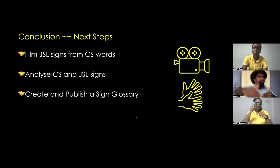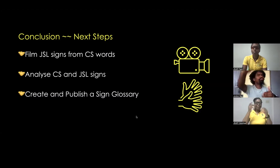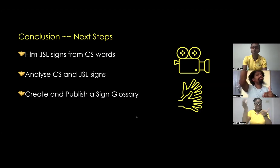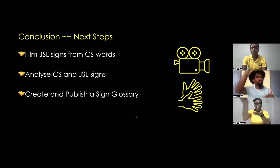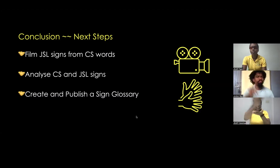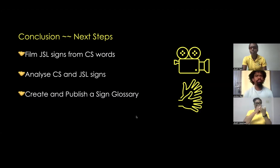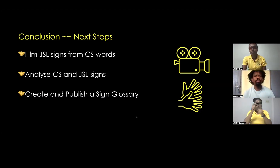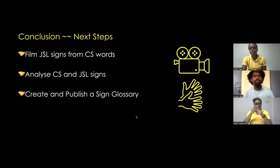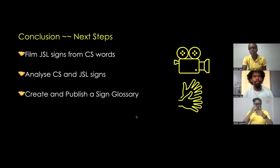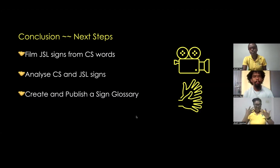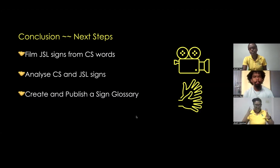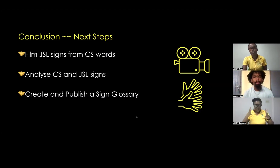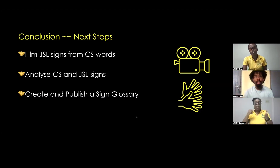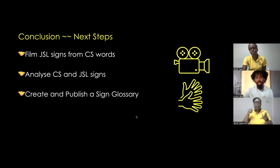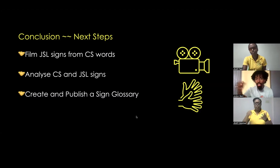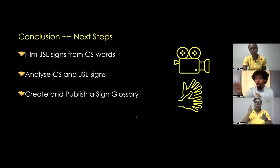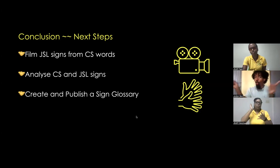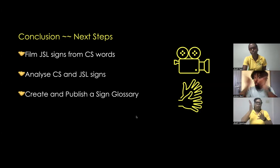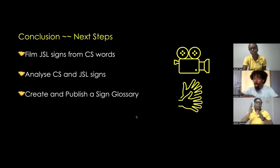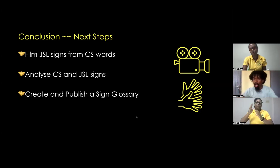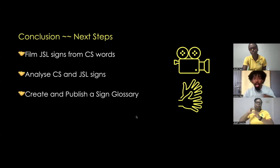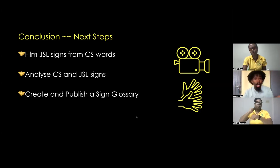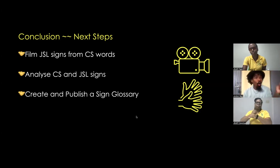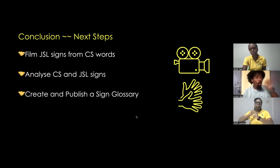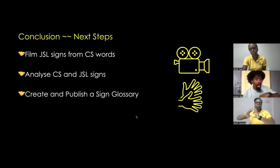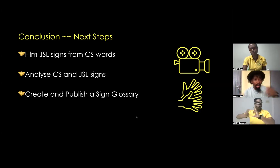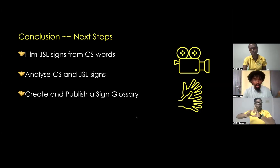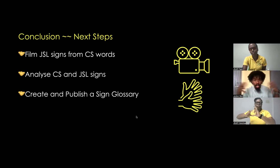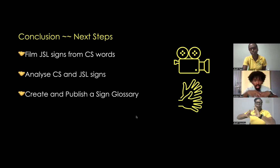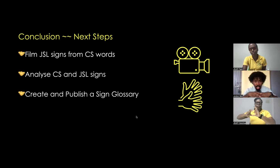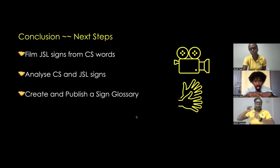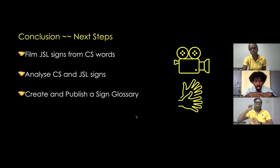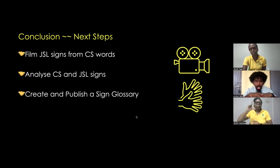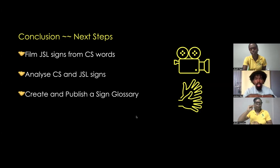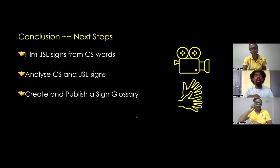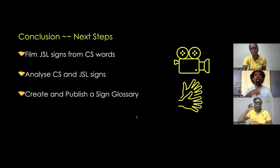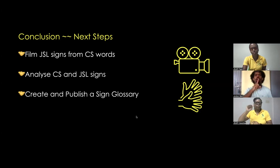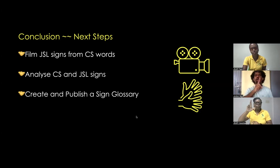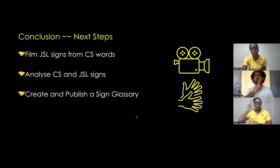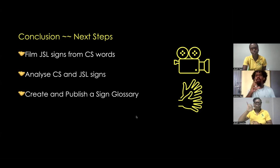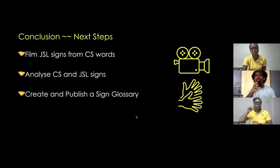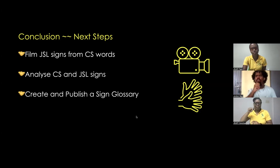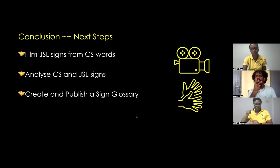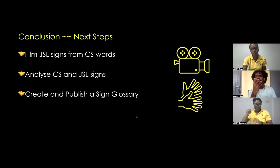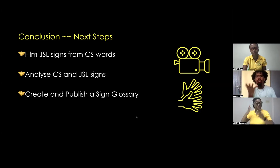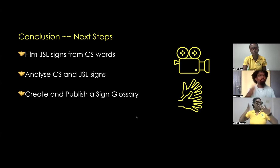And also, when we collect these vocabularies, we will establish a